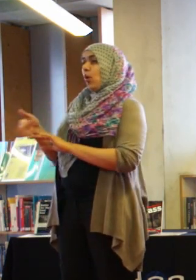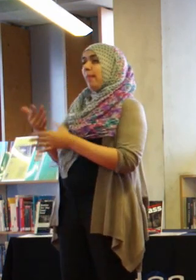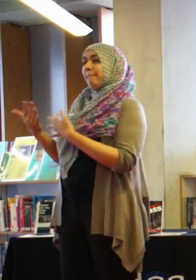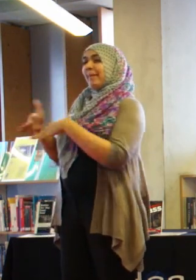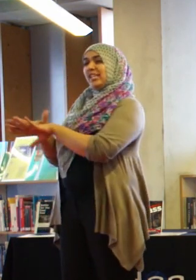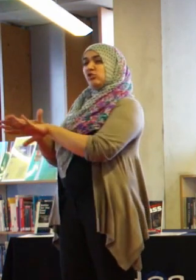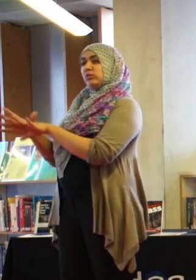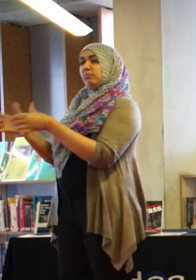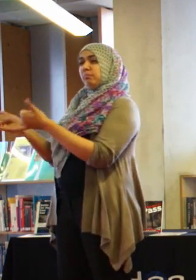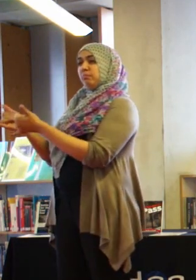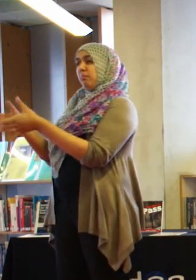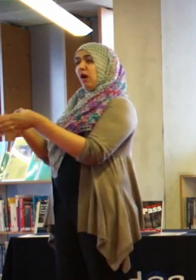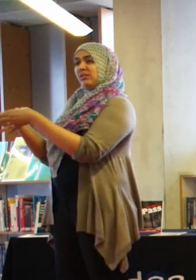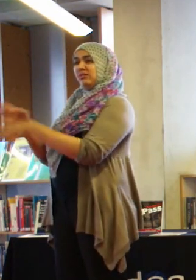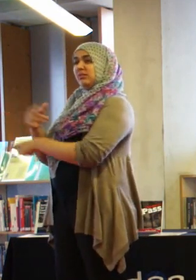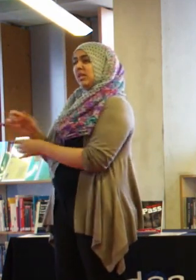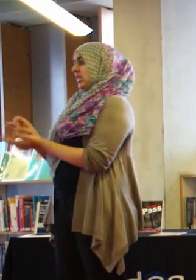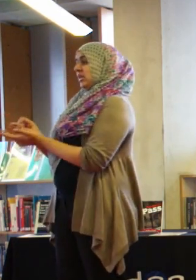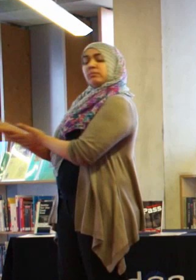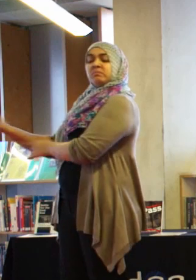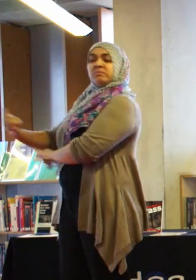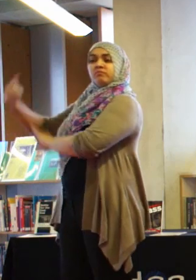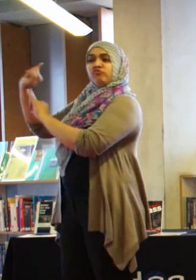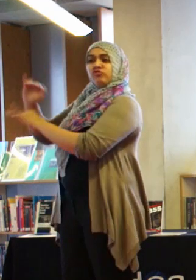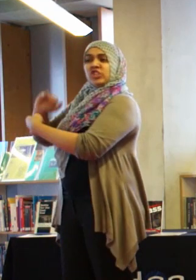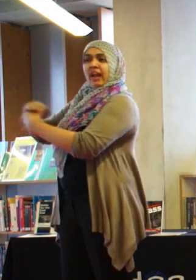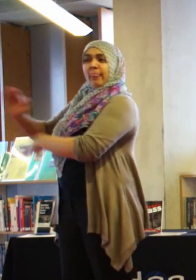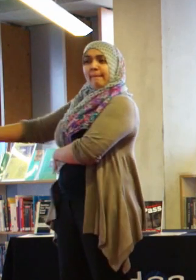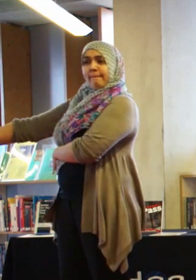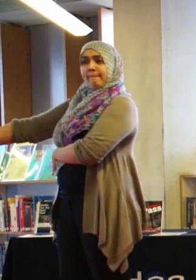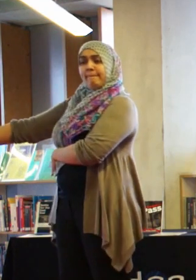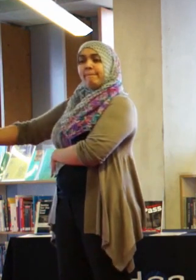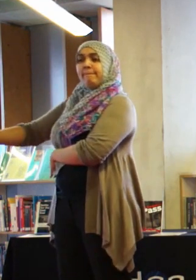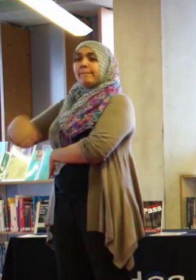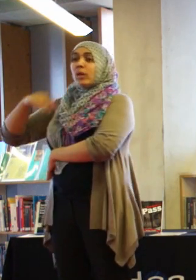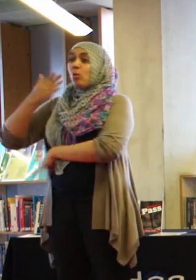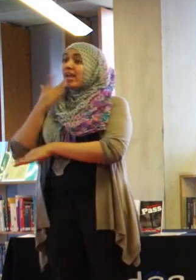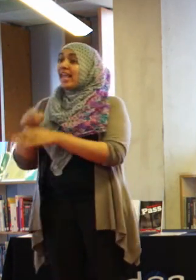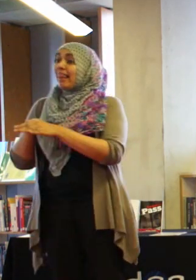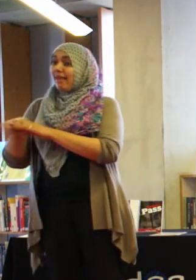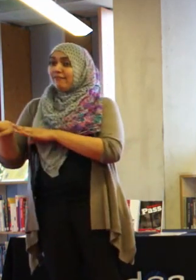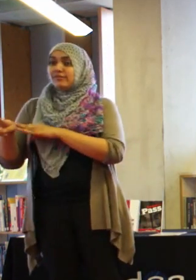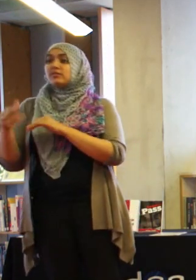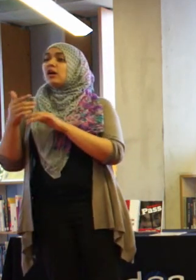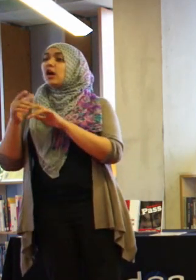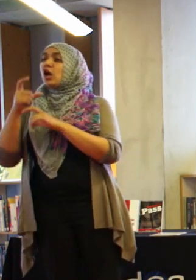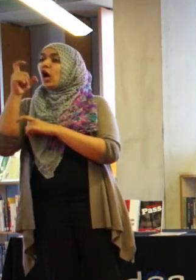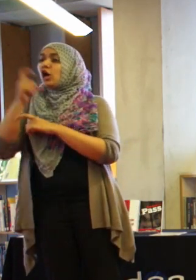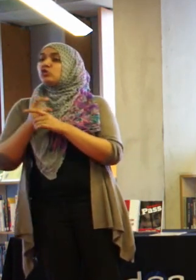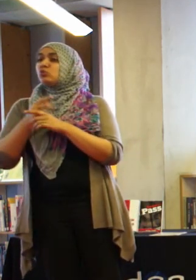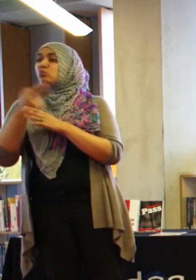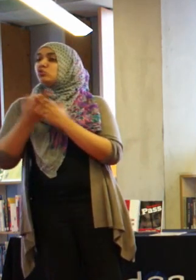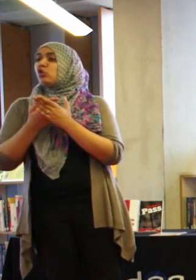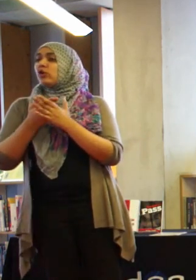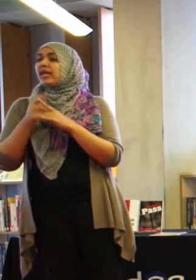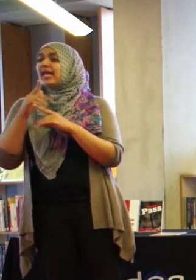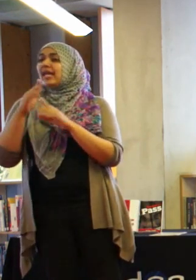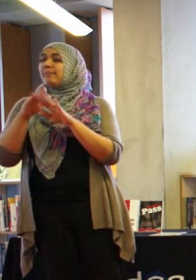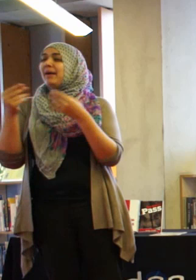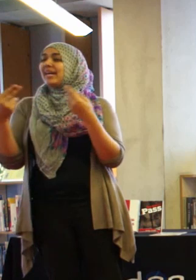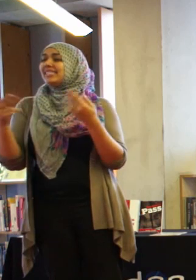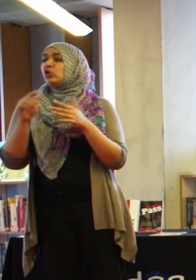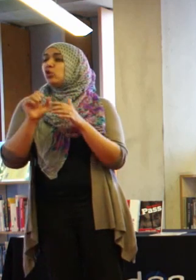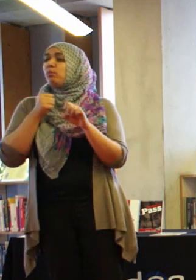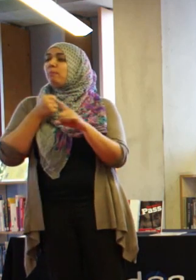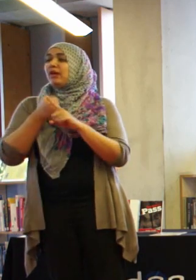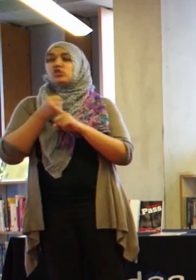new political party. And when he left, this cartoon was published in Punch magazine. And it's an interesting